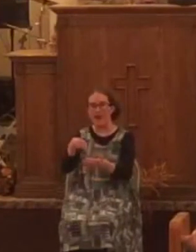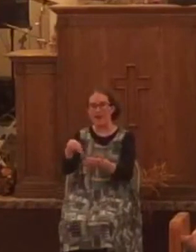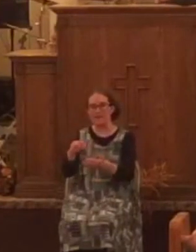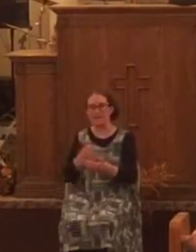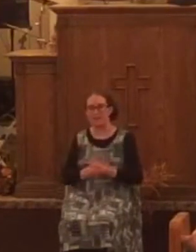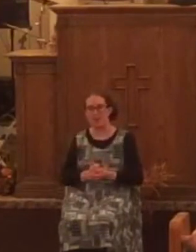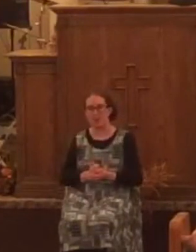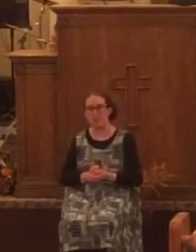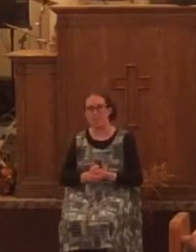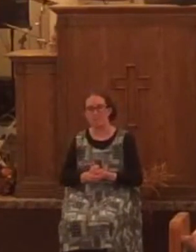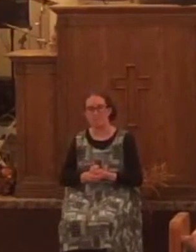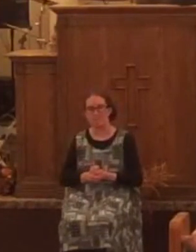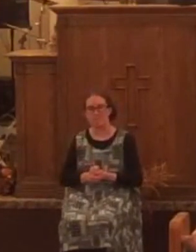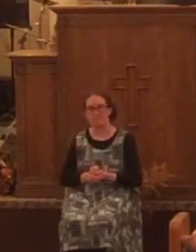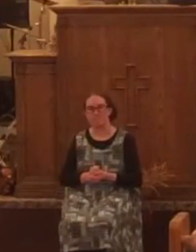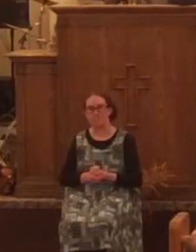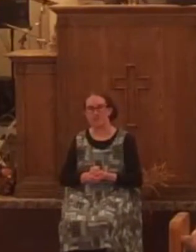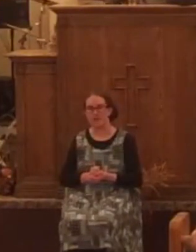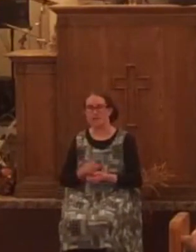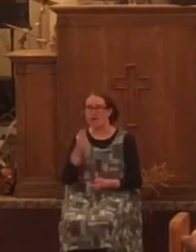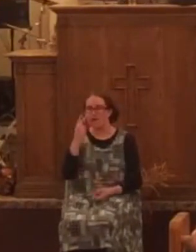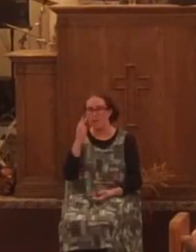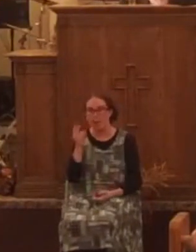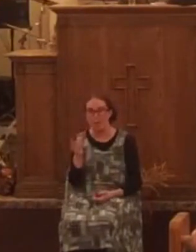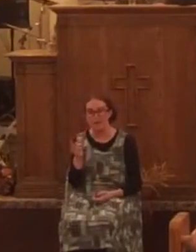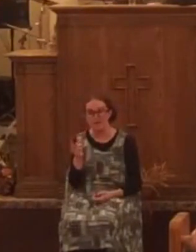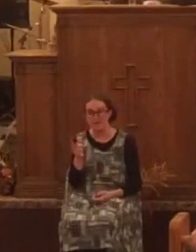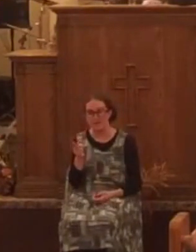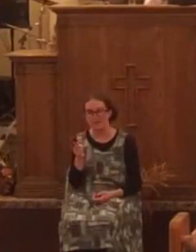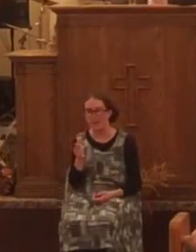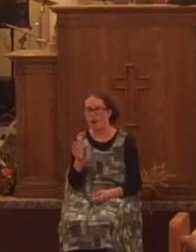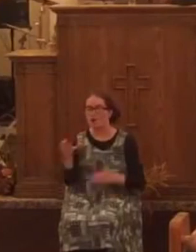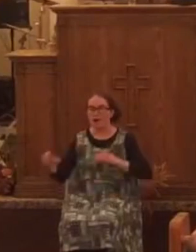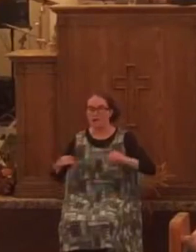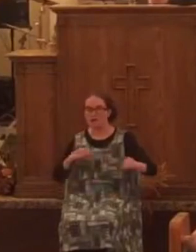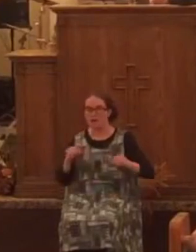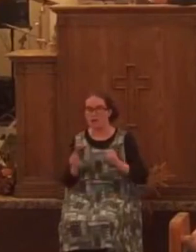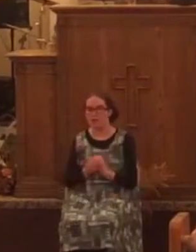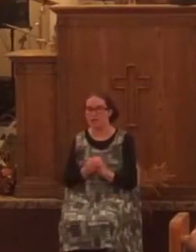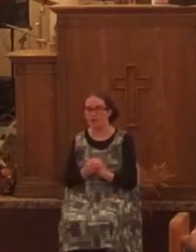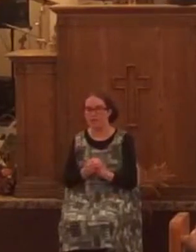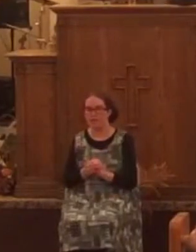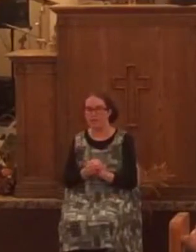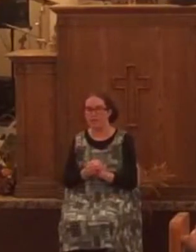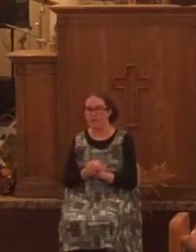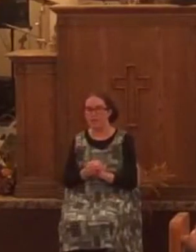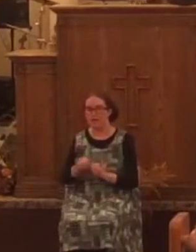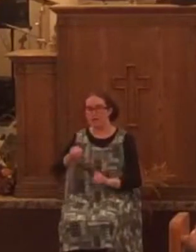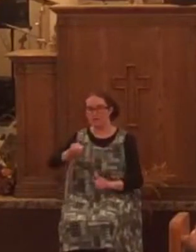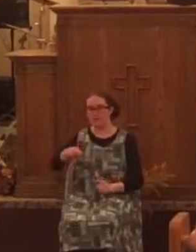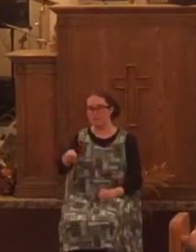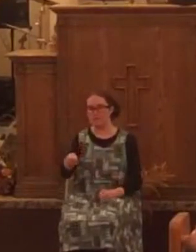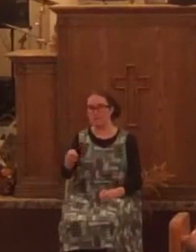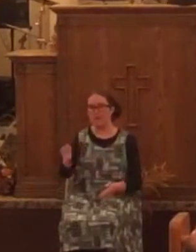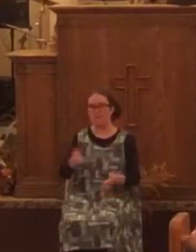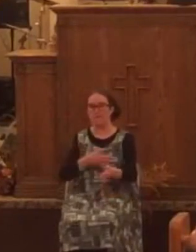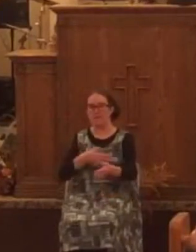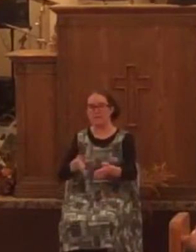come on. That's right. You ever notice that? Yes, sir. All you gotta do is turn on the music. Yeah. Uh-huh.